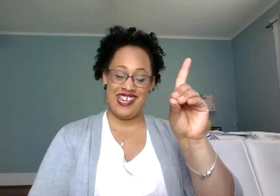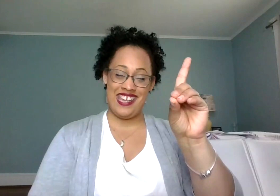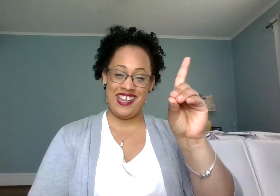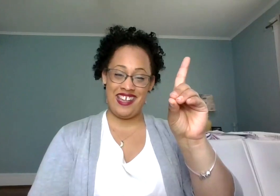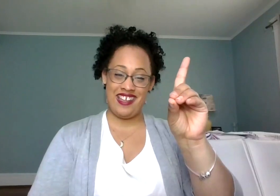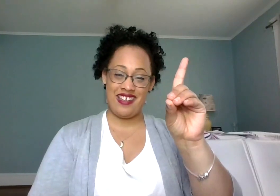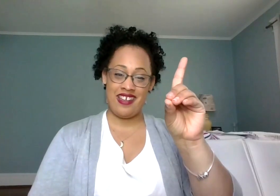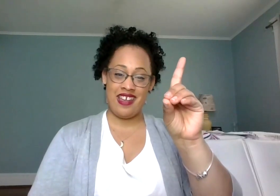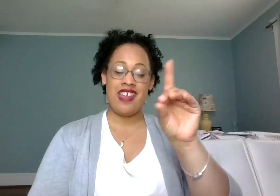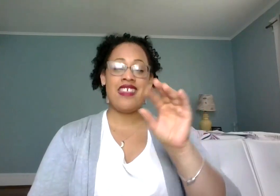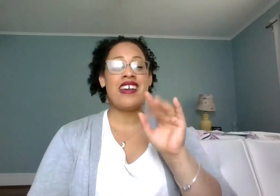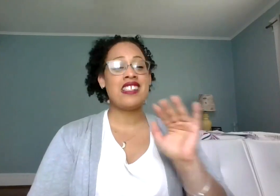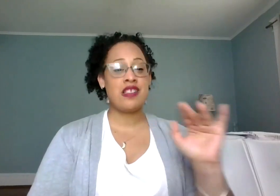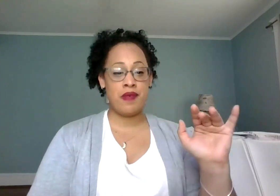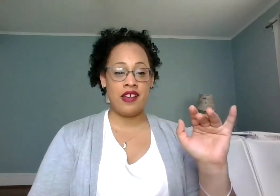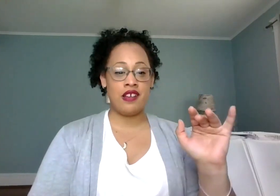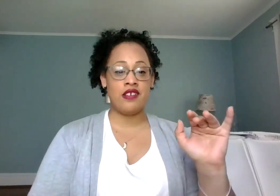D. That spells